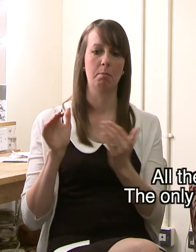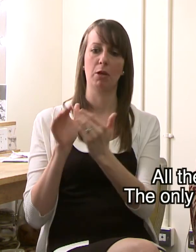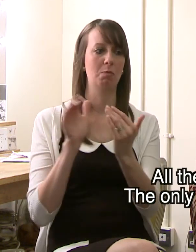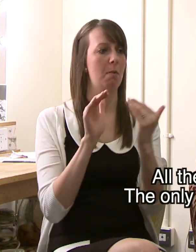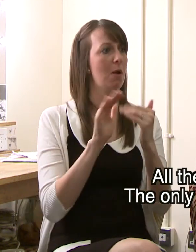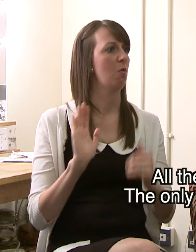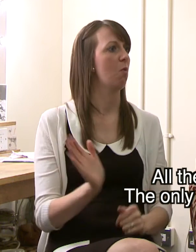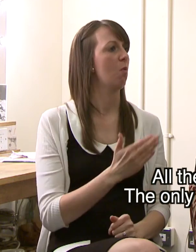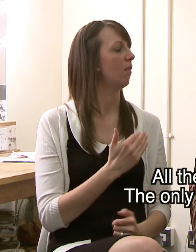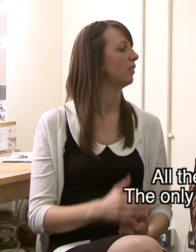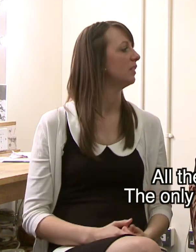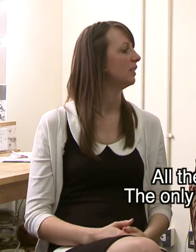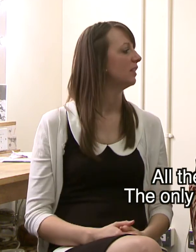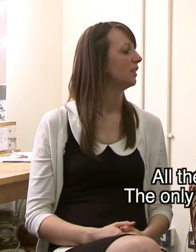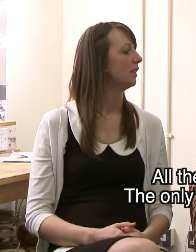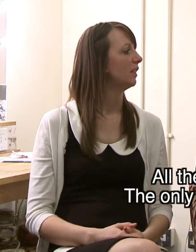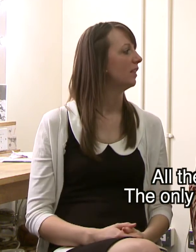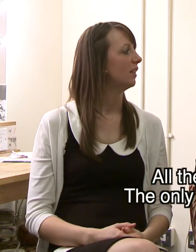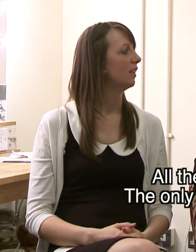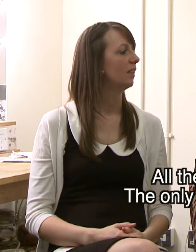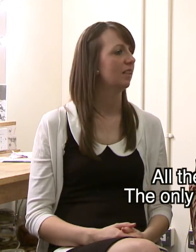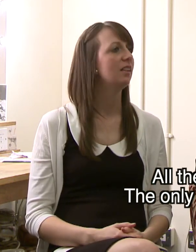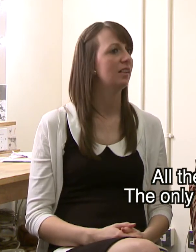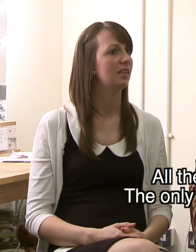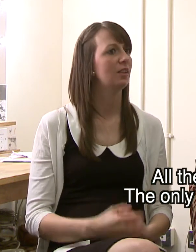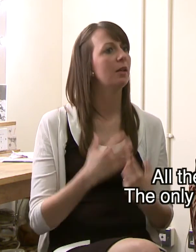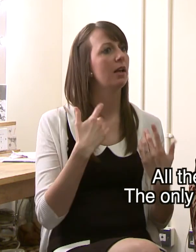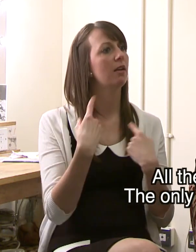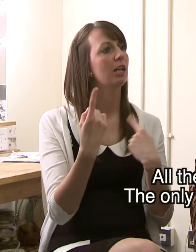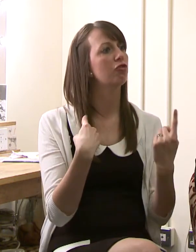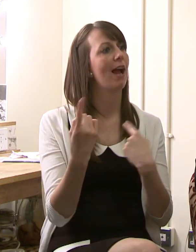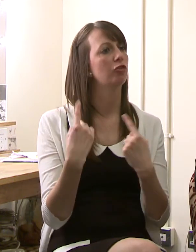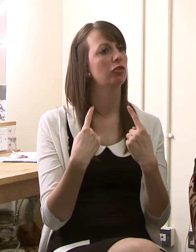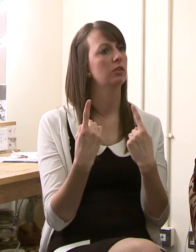The difference is the people. So that's all.